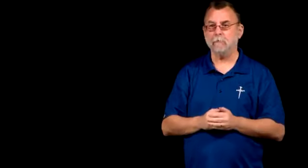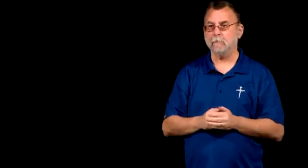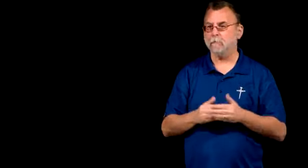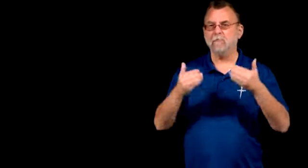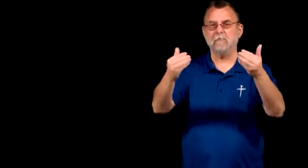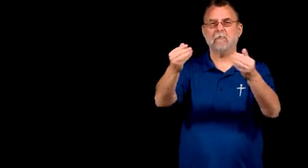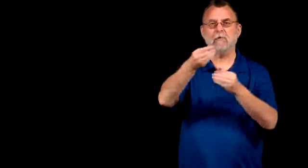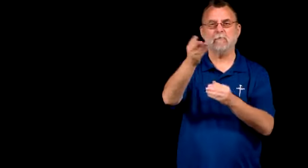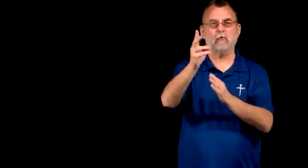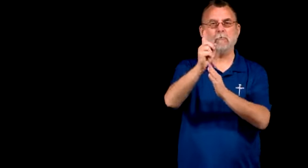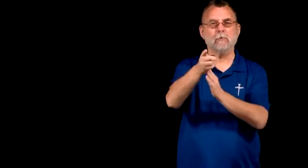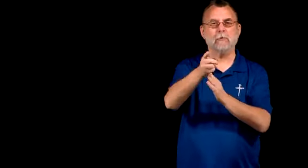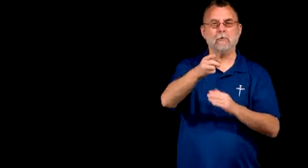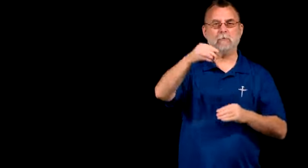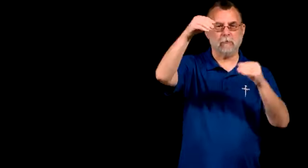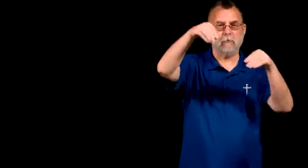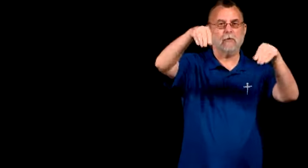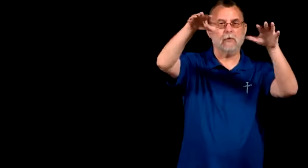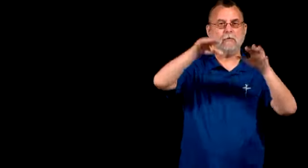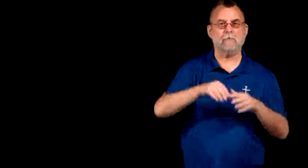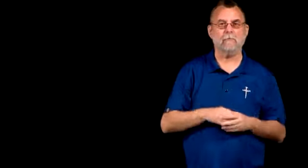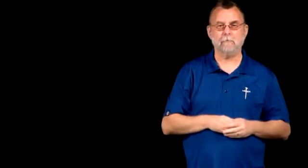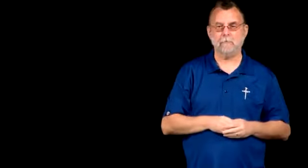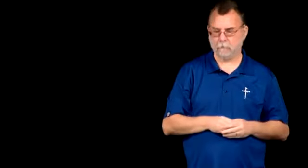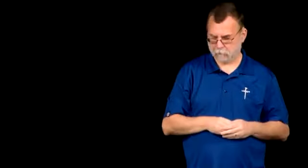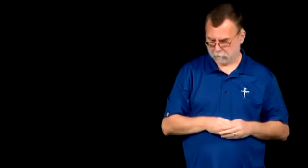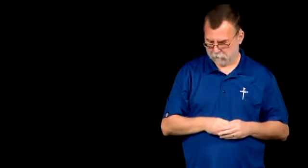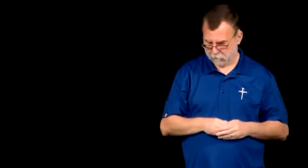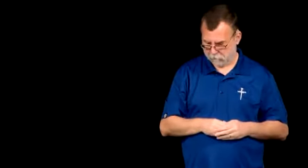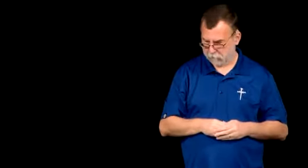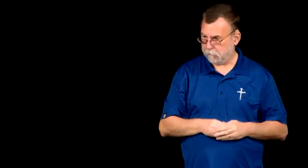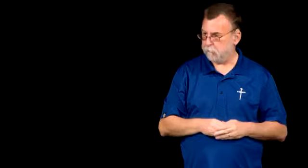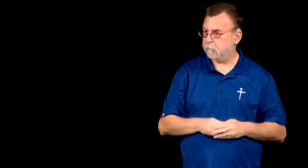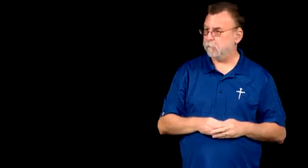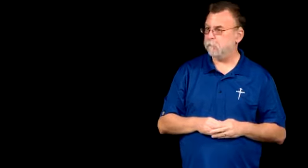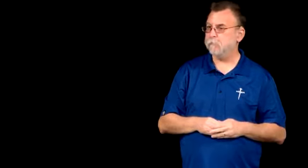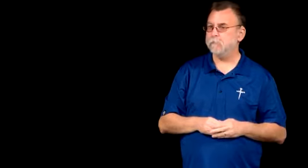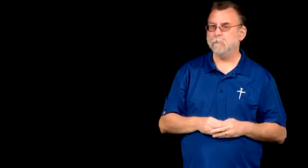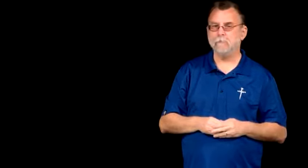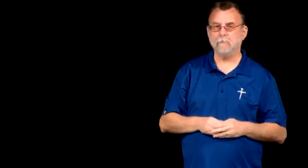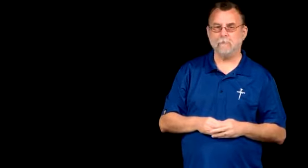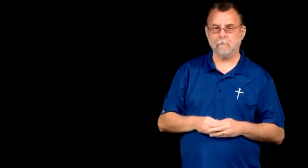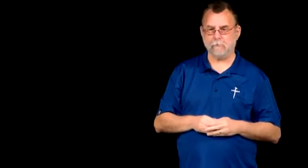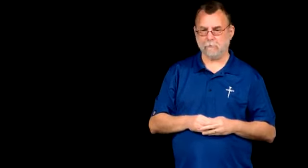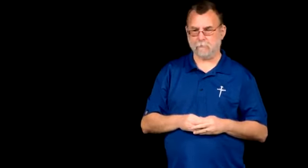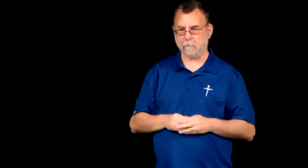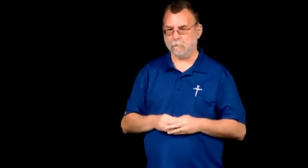prayer requests. We will go ahead and give a few minutes, and we'll turn the lights on for those who need